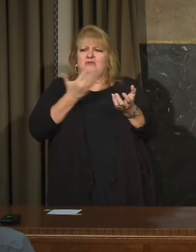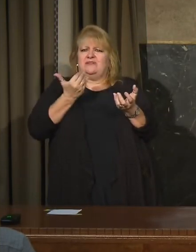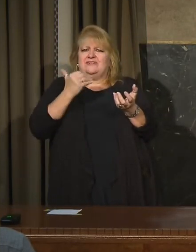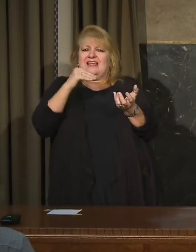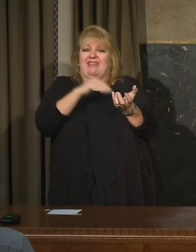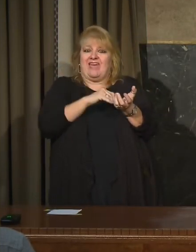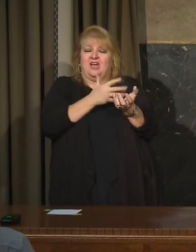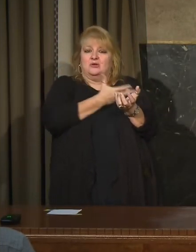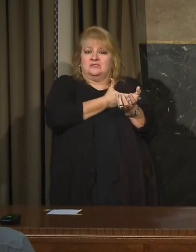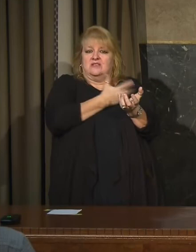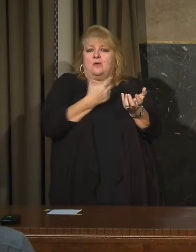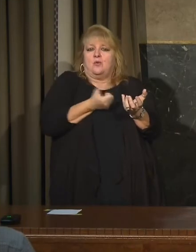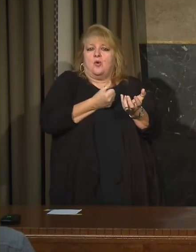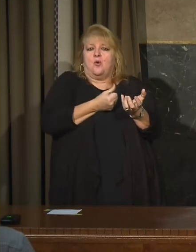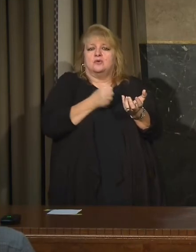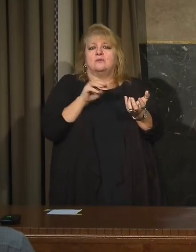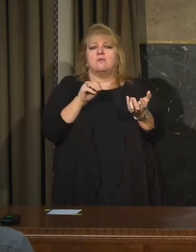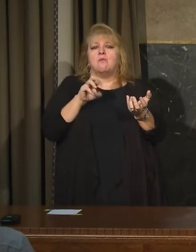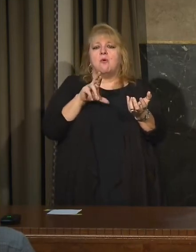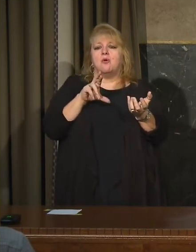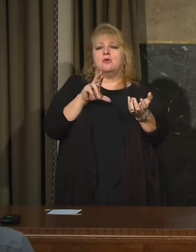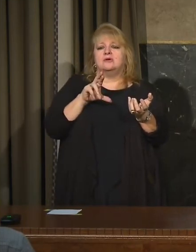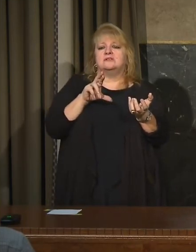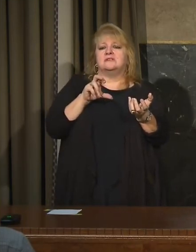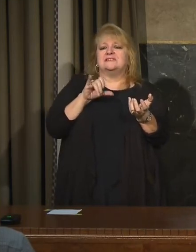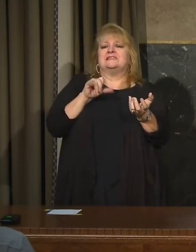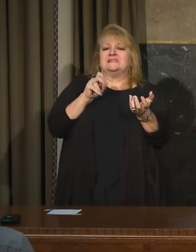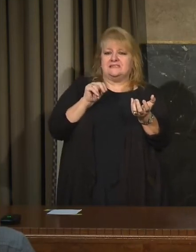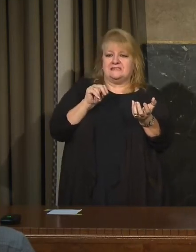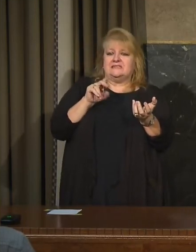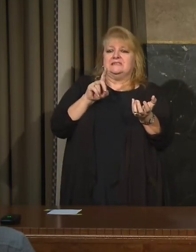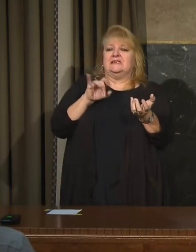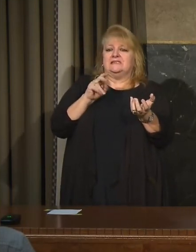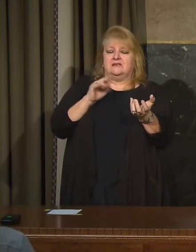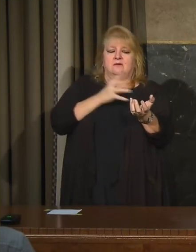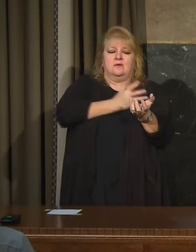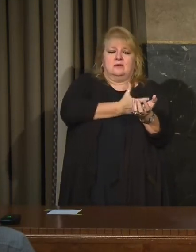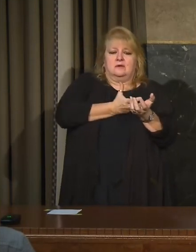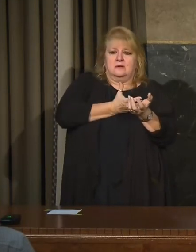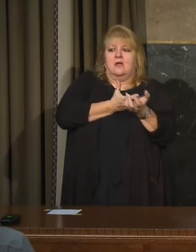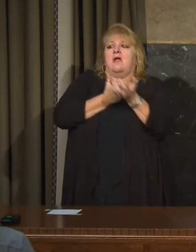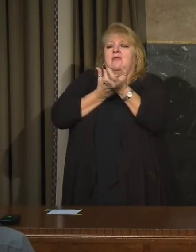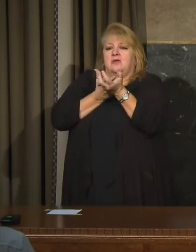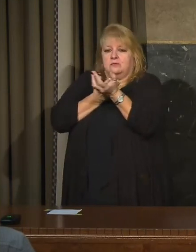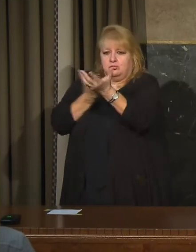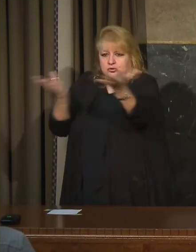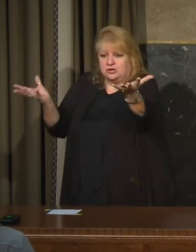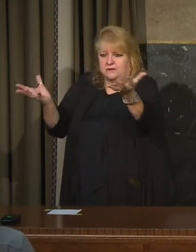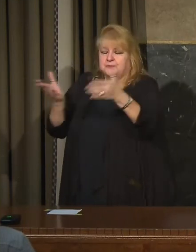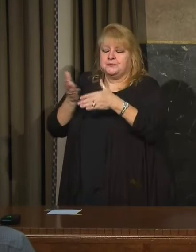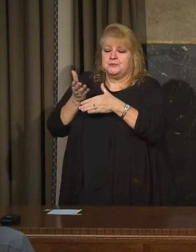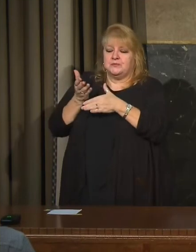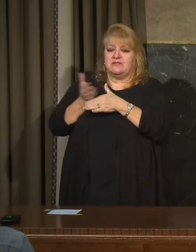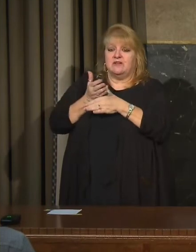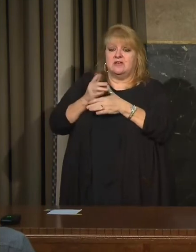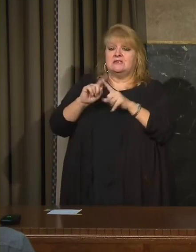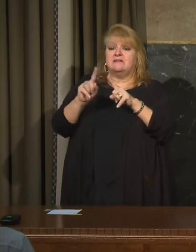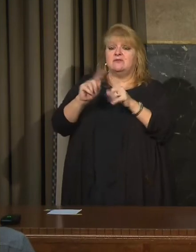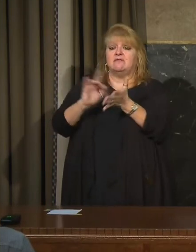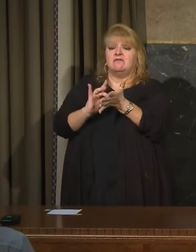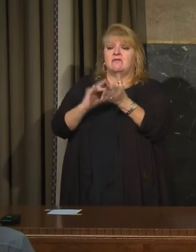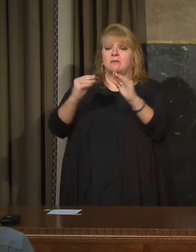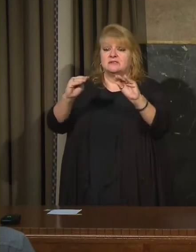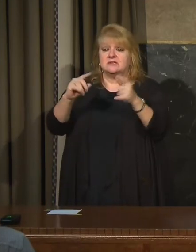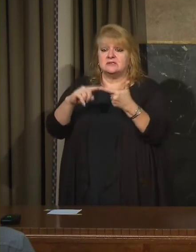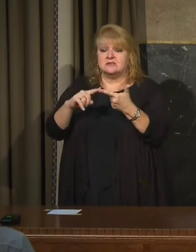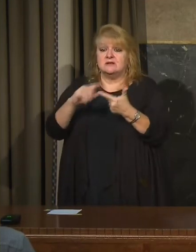that were at Morrison-Dixon. That will all be pushed out, divided largely between pharmacies